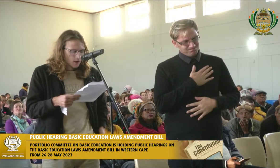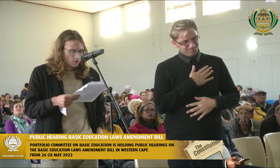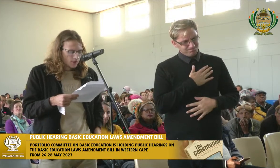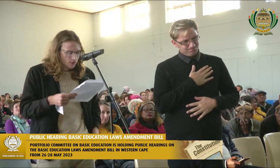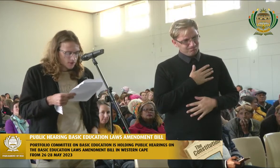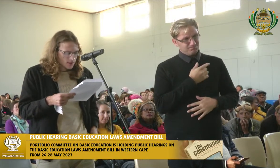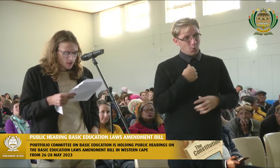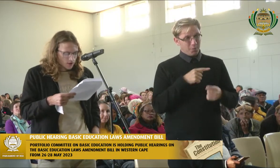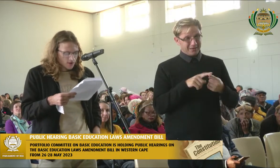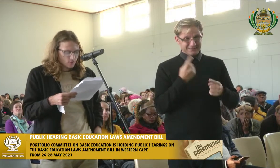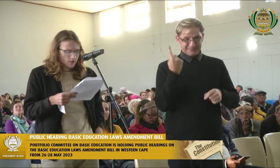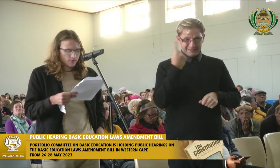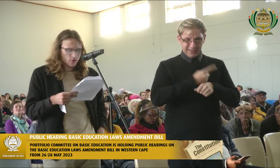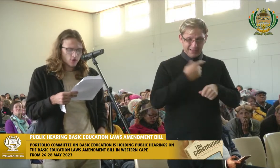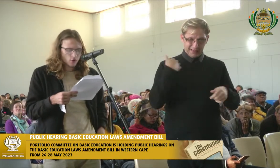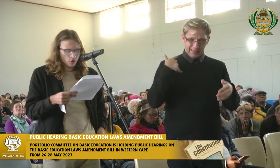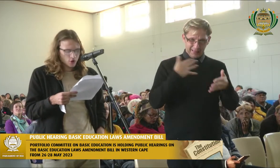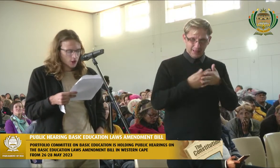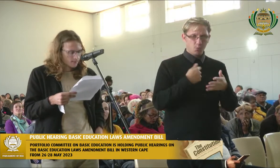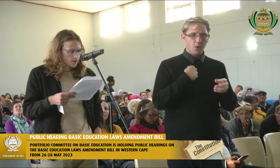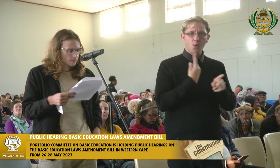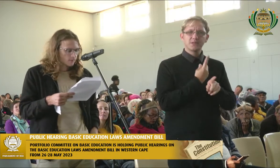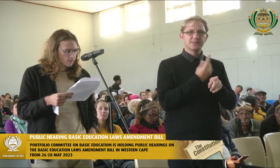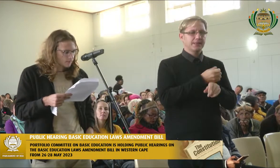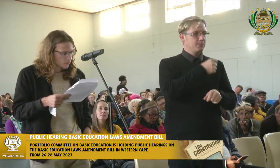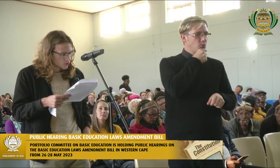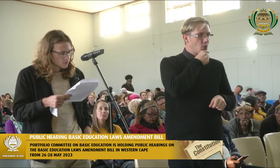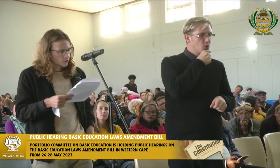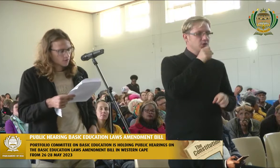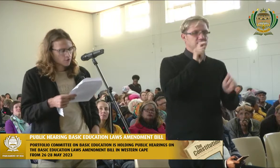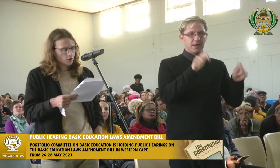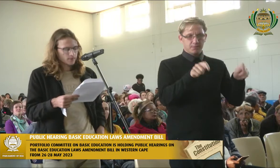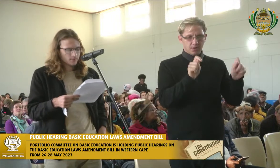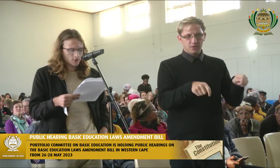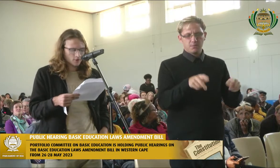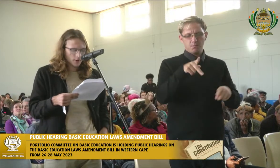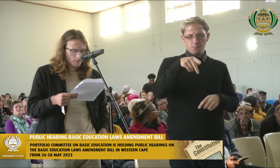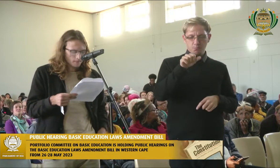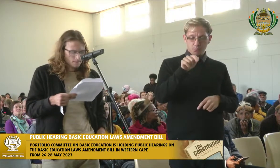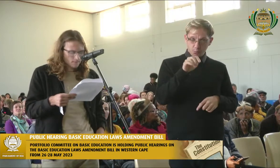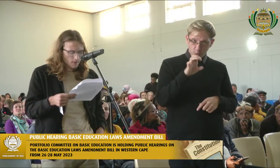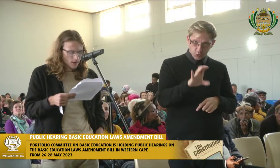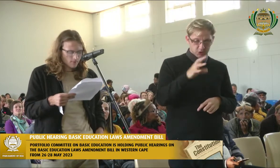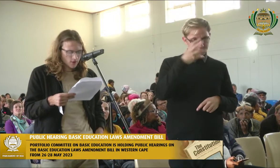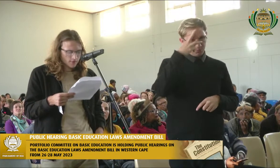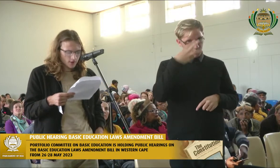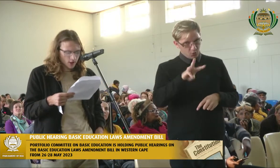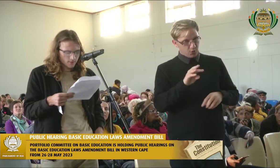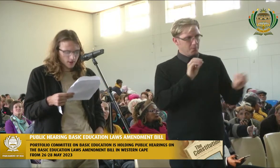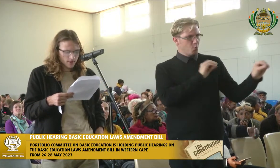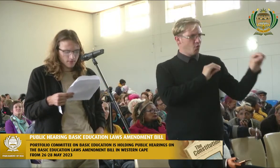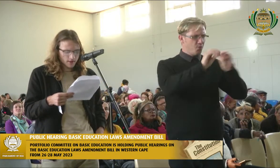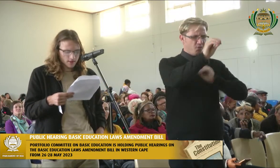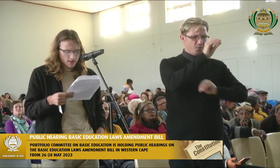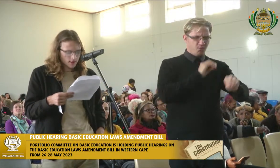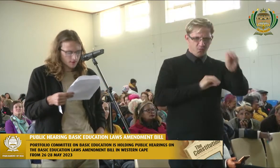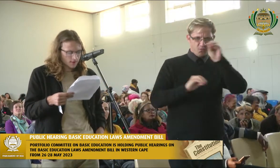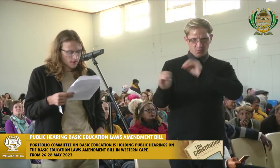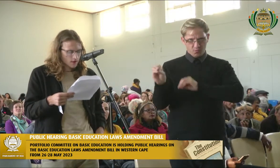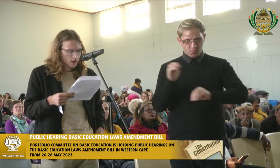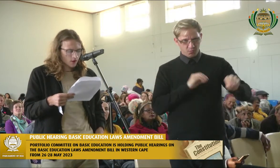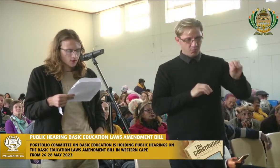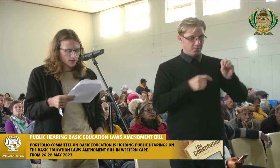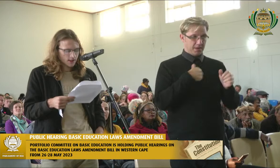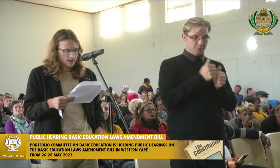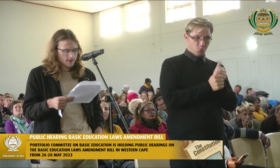From that day onward, it was constant moving between George, Cape Town, Potchefstroom and Pretoria. Most of the time, me and my brother stayed